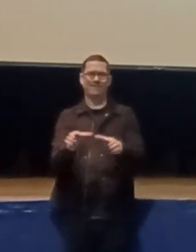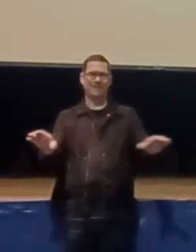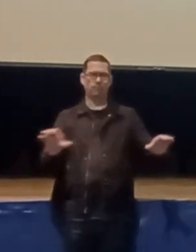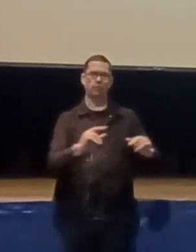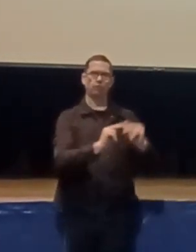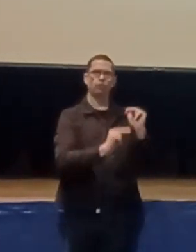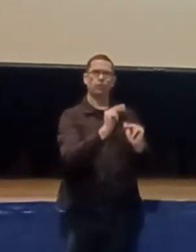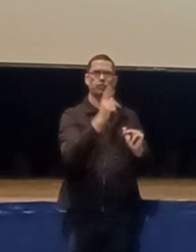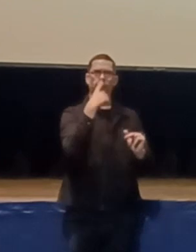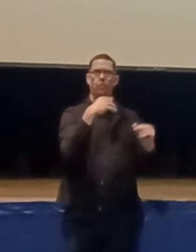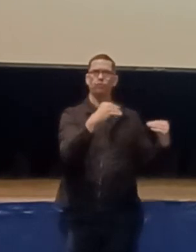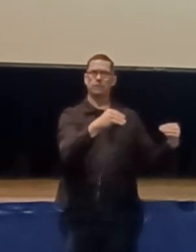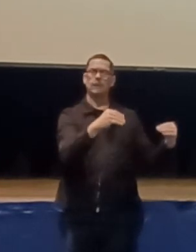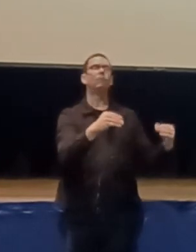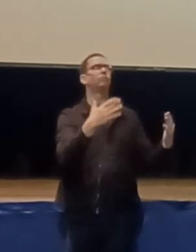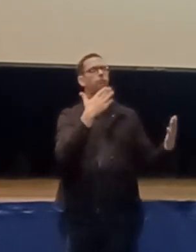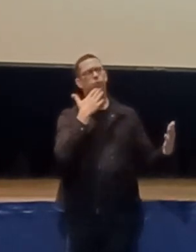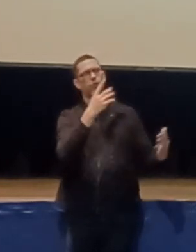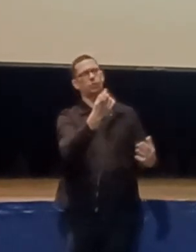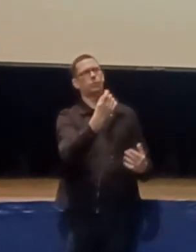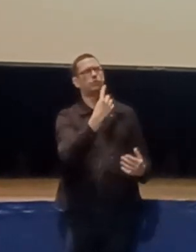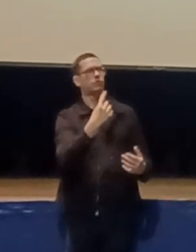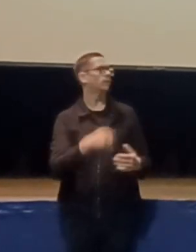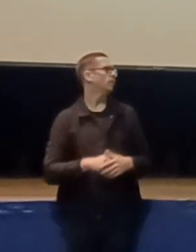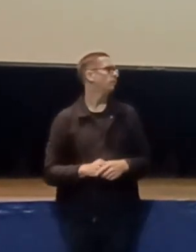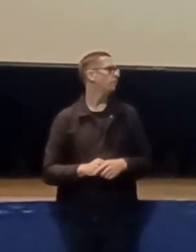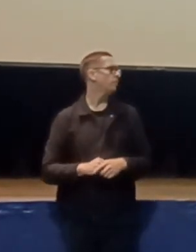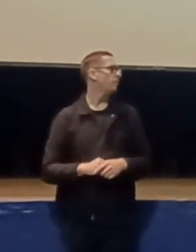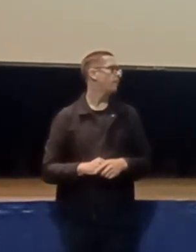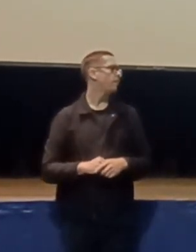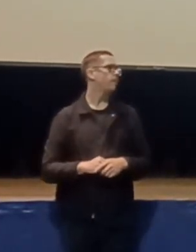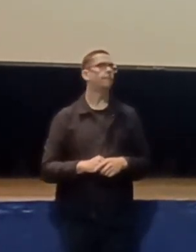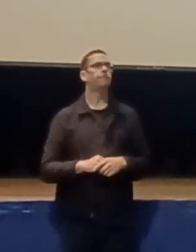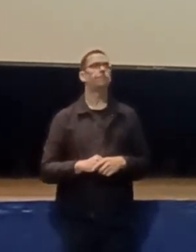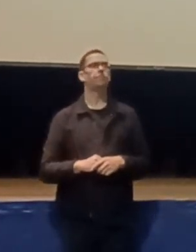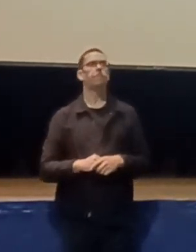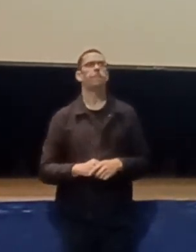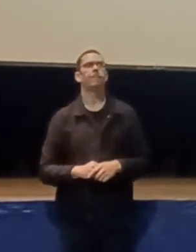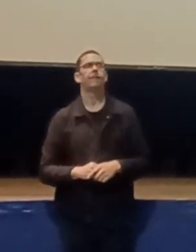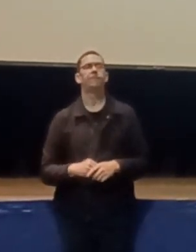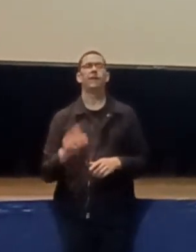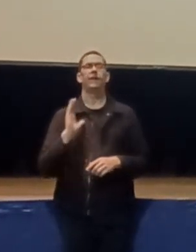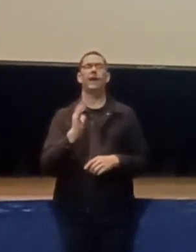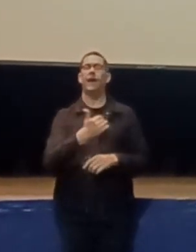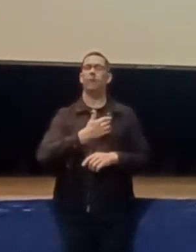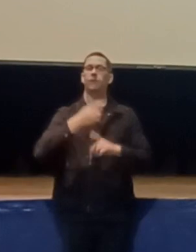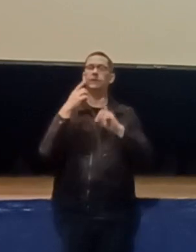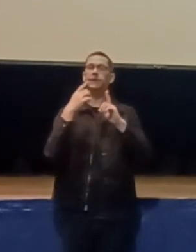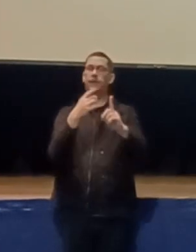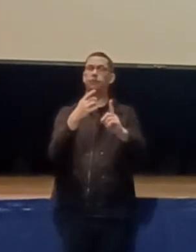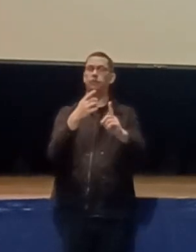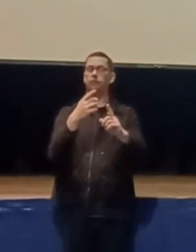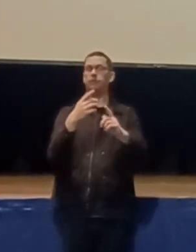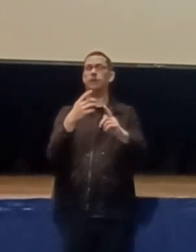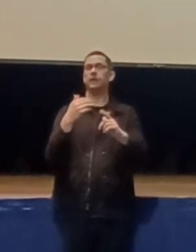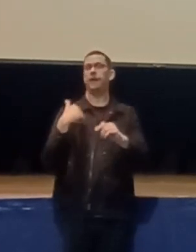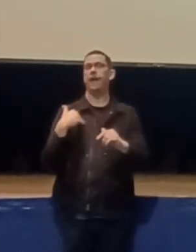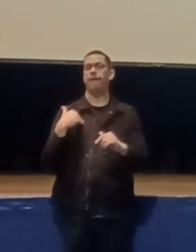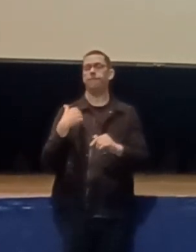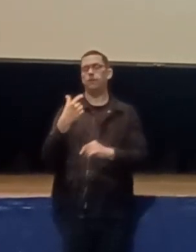so I wasn't sure. Great question. Our intention and what we've presented to you today is that there is a feasibility to have ground